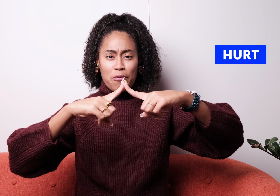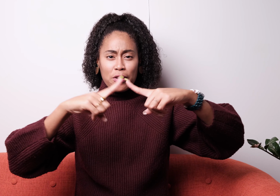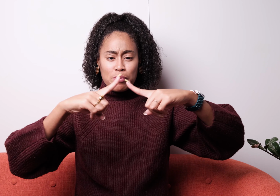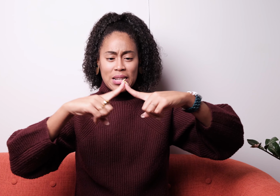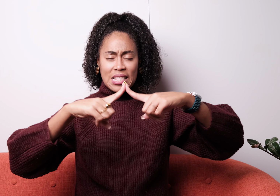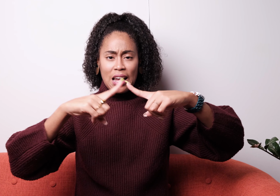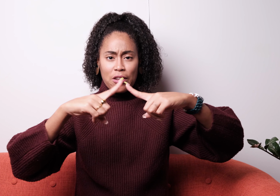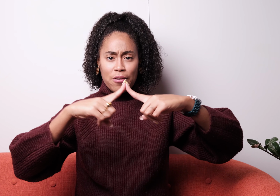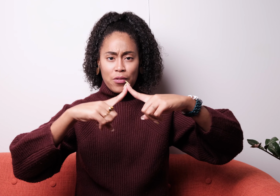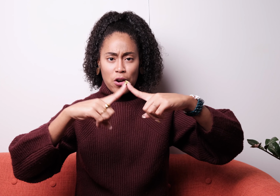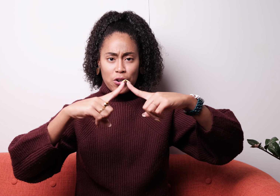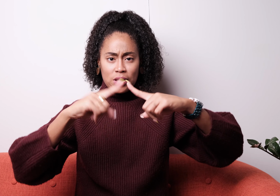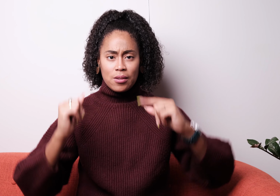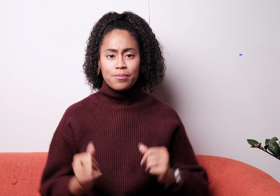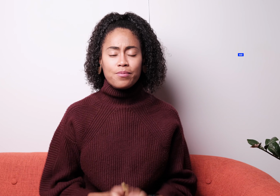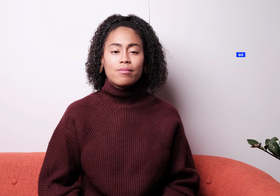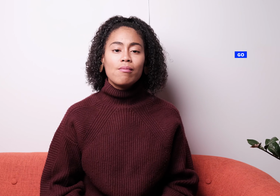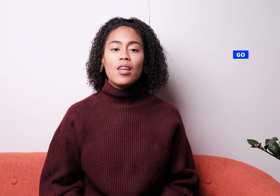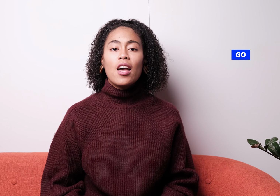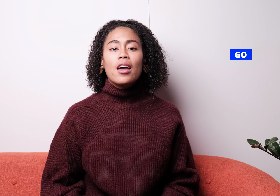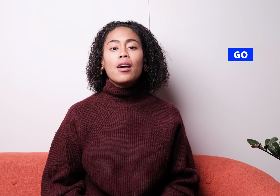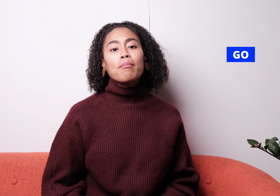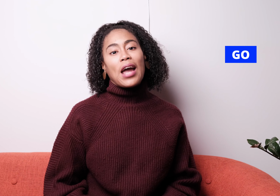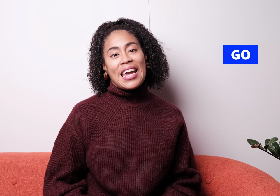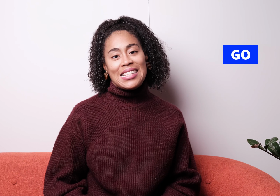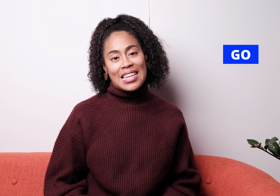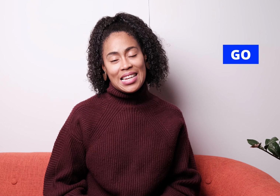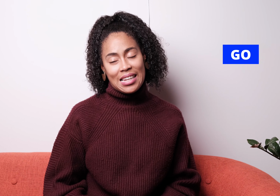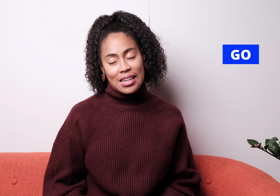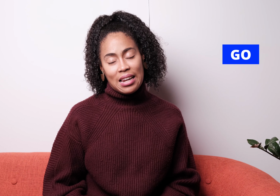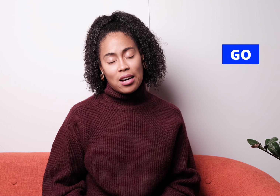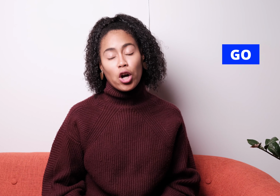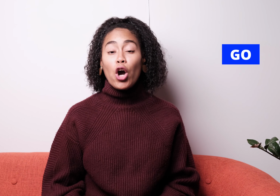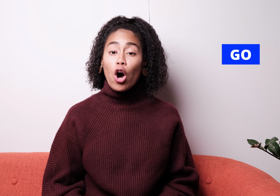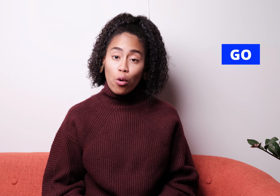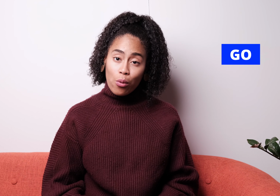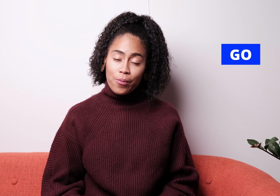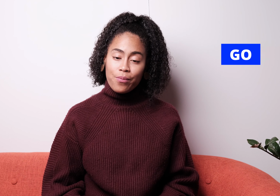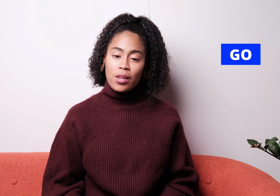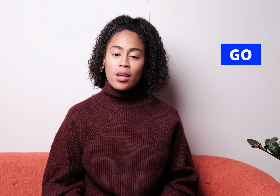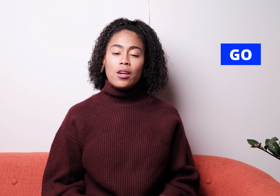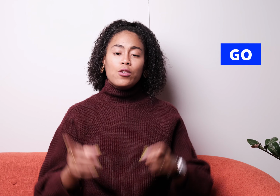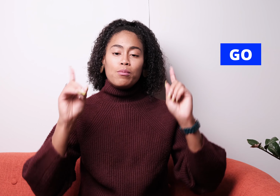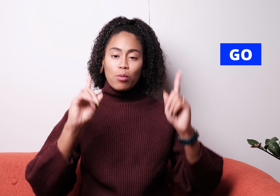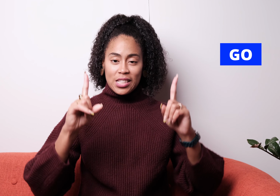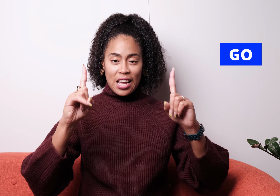fingers pressed together. Hurt. Number 18, go. Once again, these